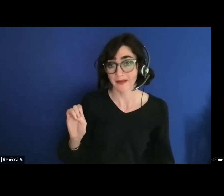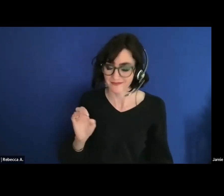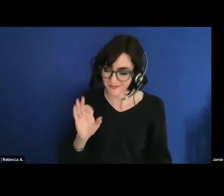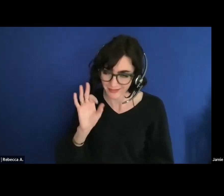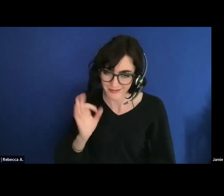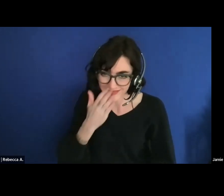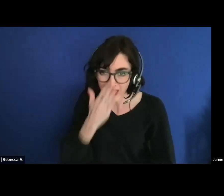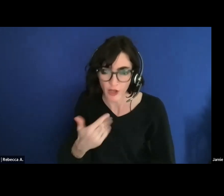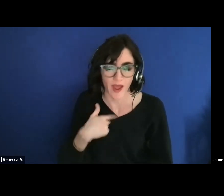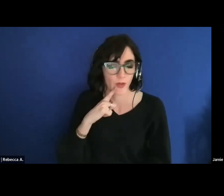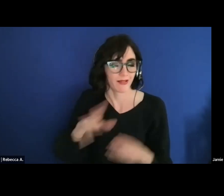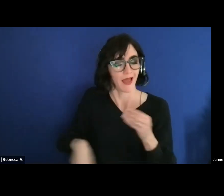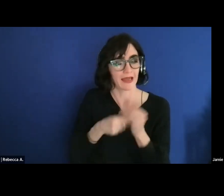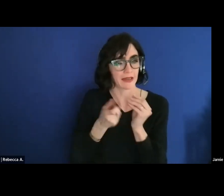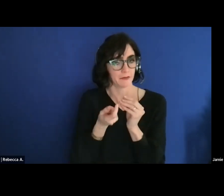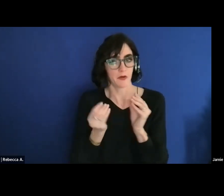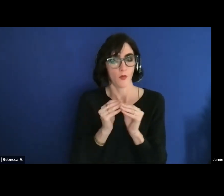set up our discussion.